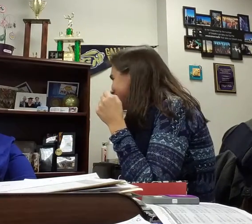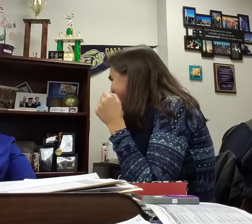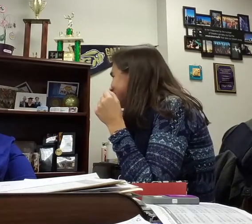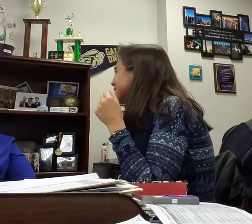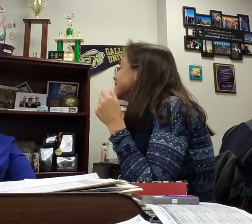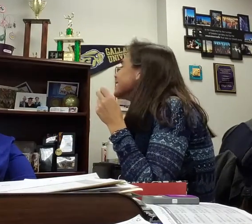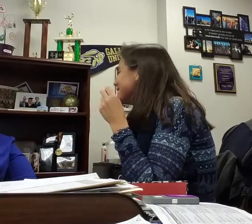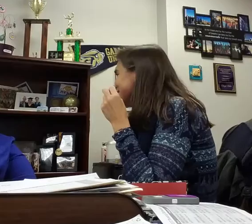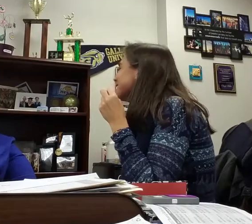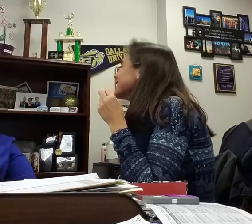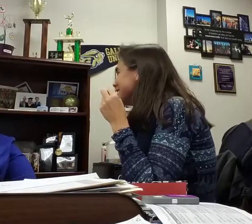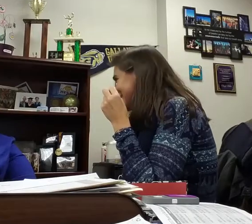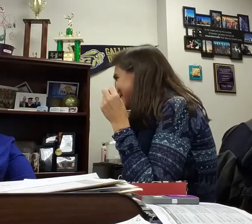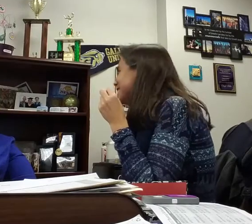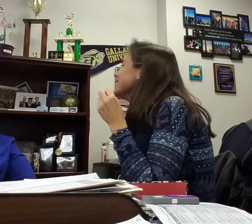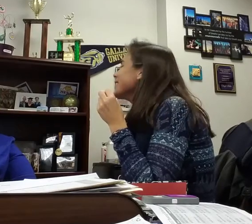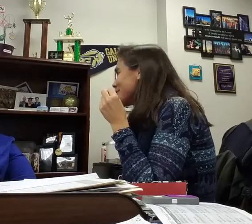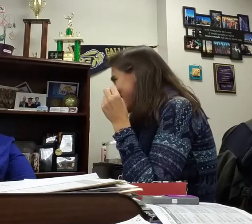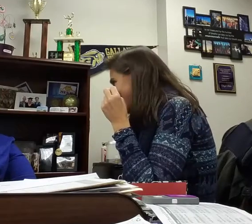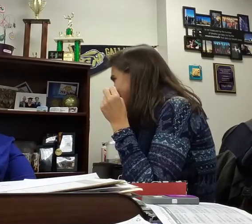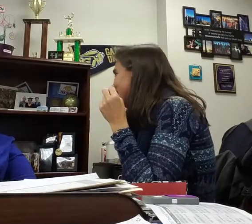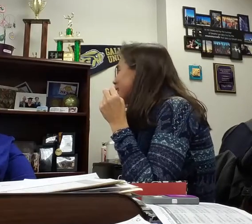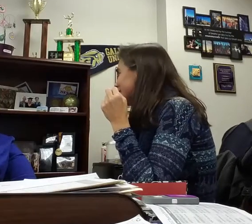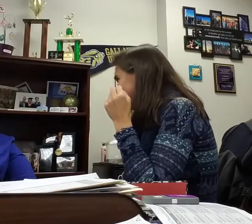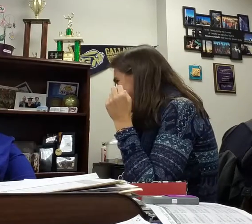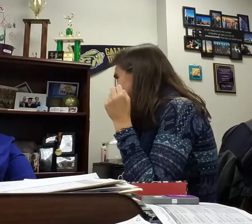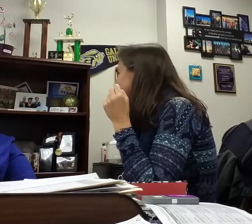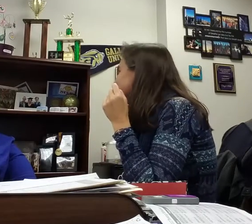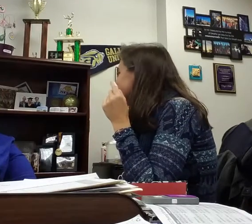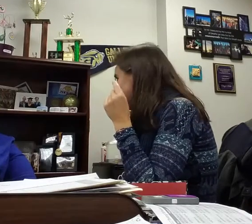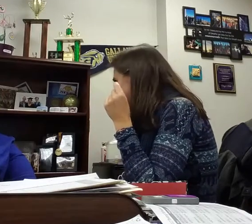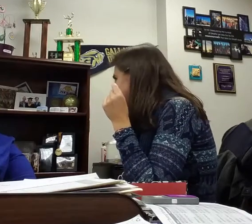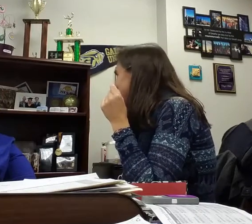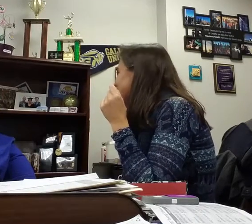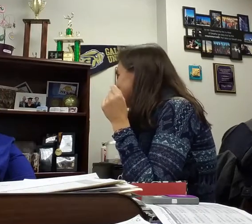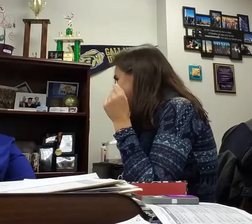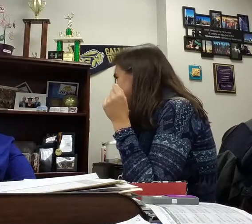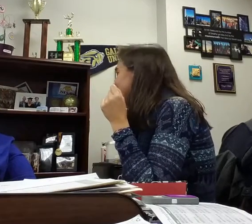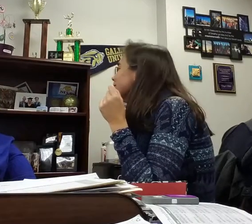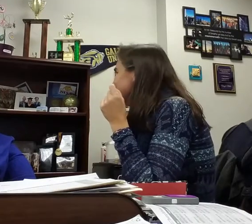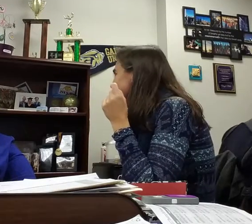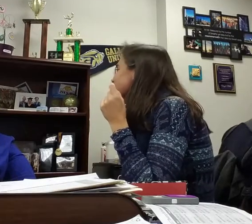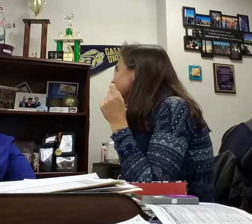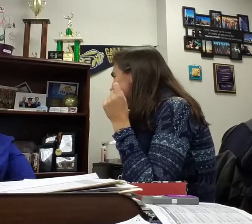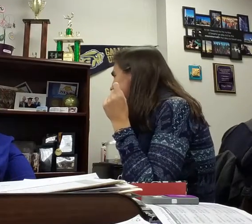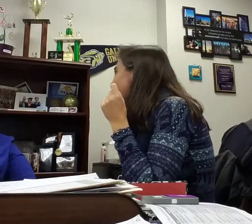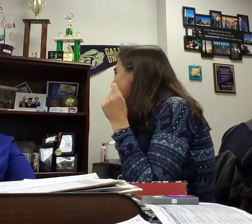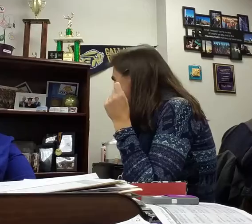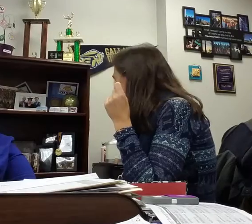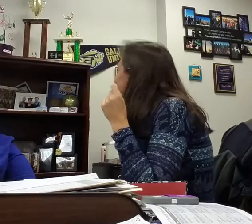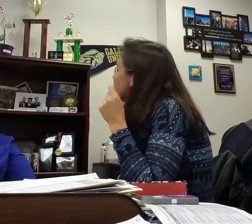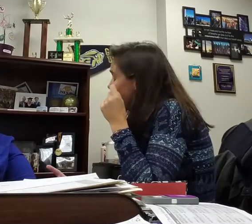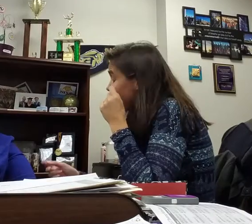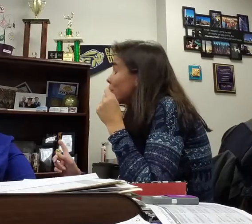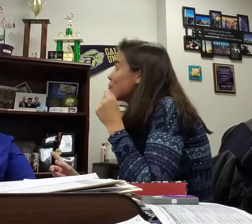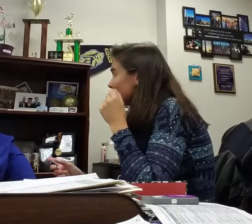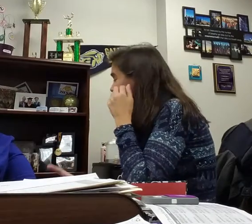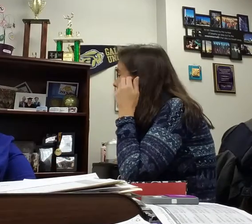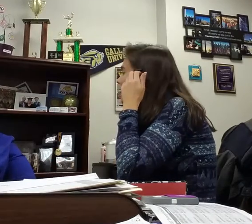too complicated because we had more little ones than the big ones. Right. So if I did it more on the kid level, I know the older ones would, you know, they would get it. So I